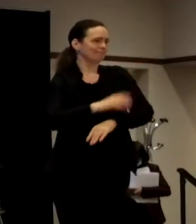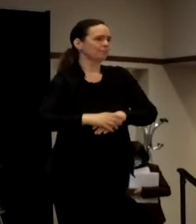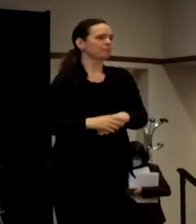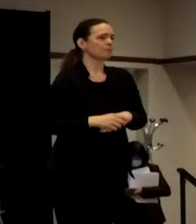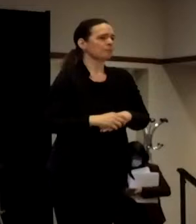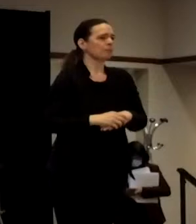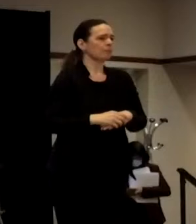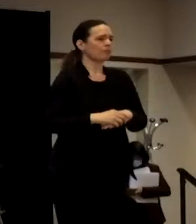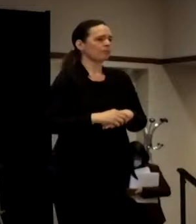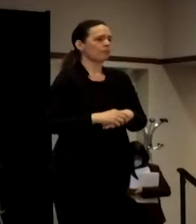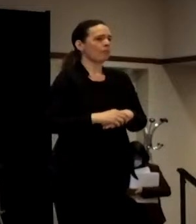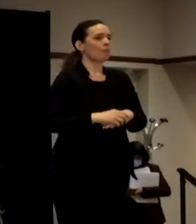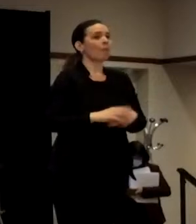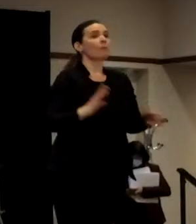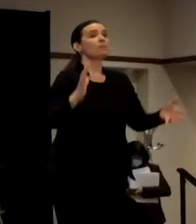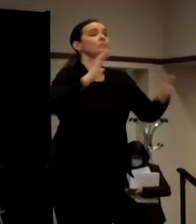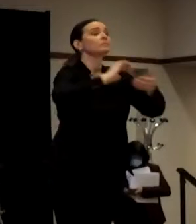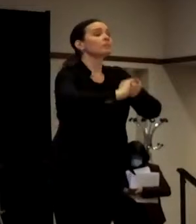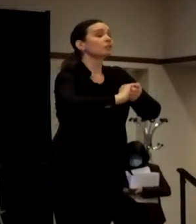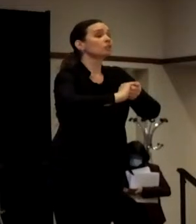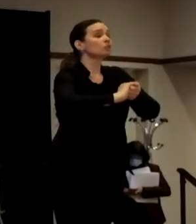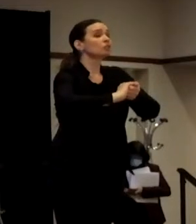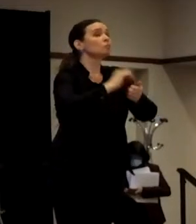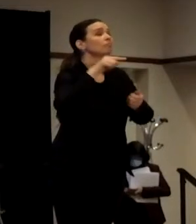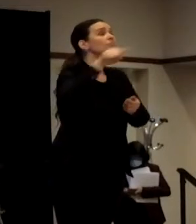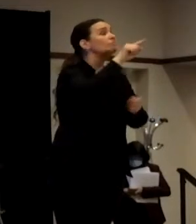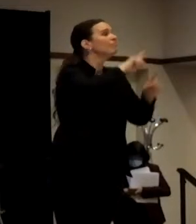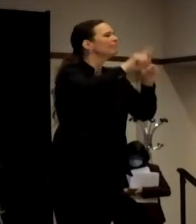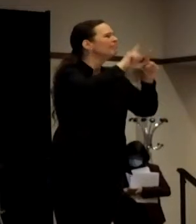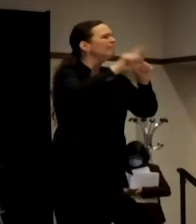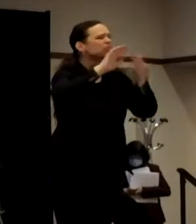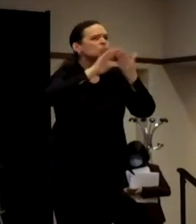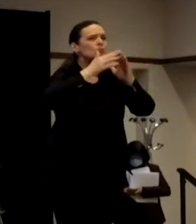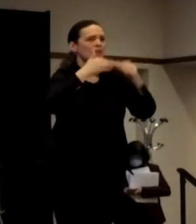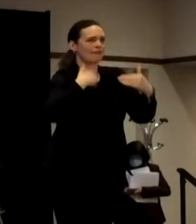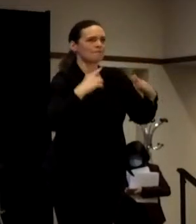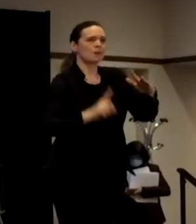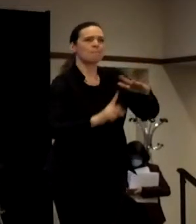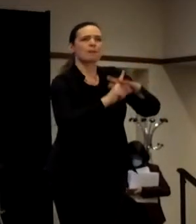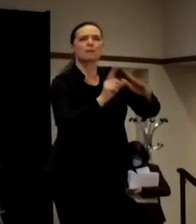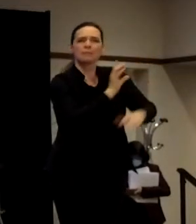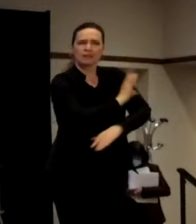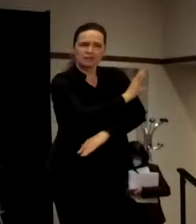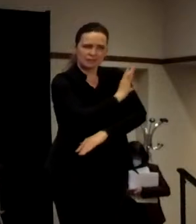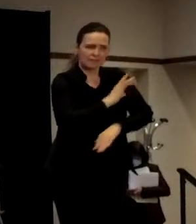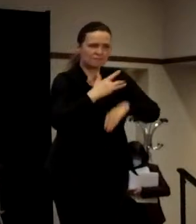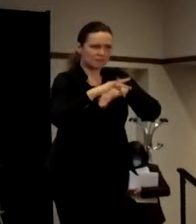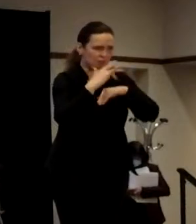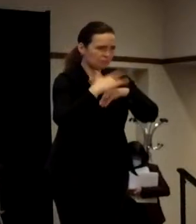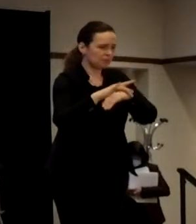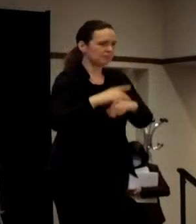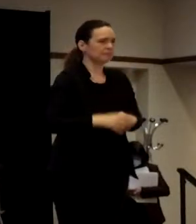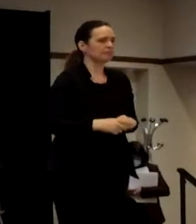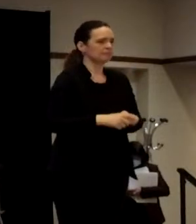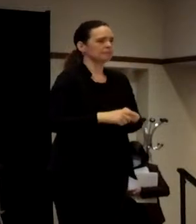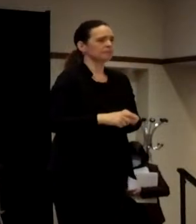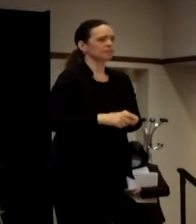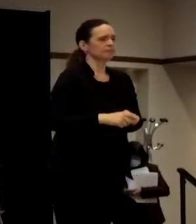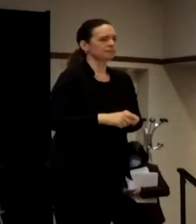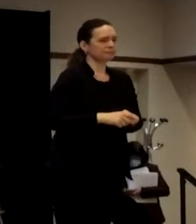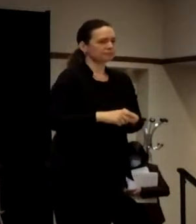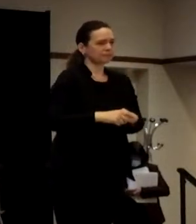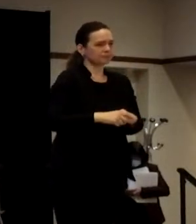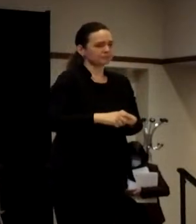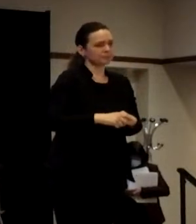in the community for pop-up clinics. I believe tomorrow we'll be at Tucker Church,